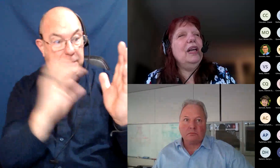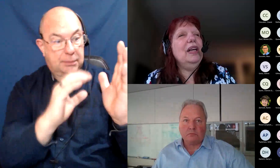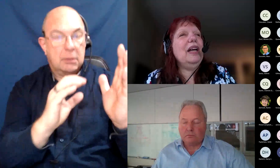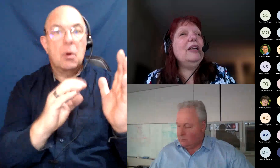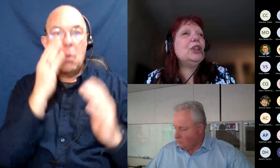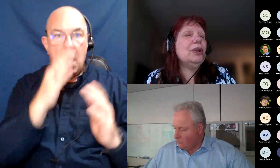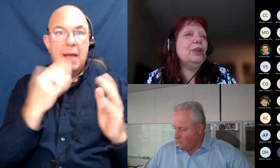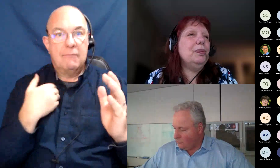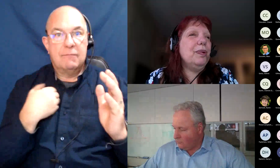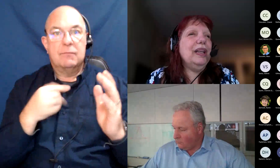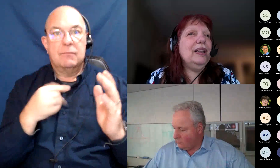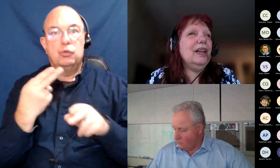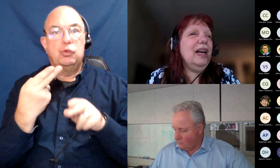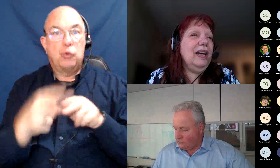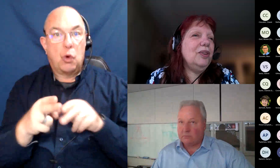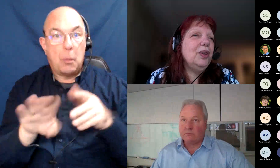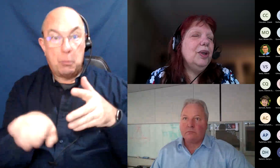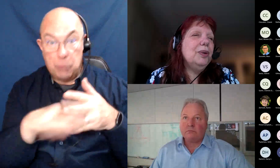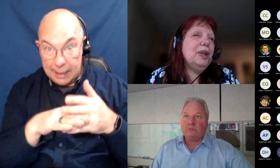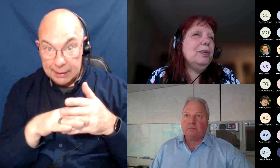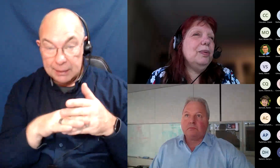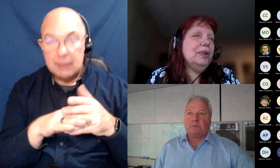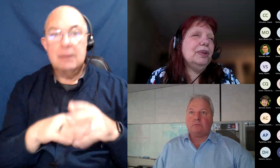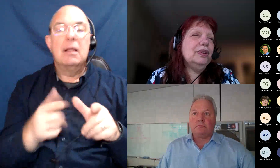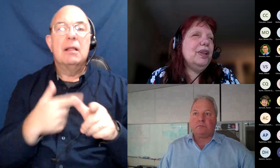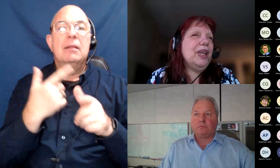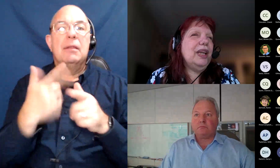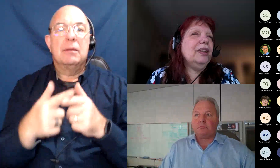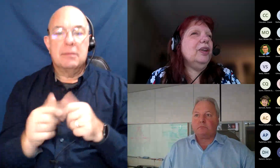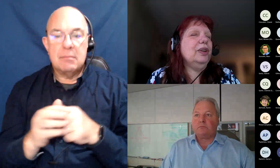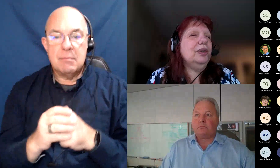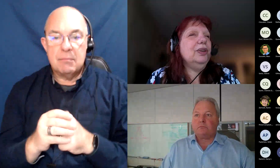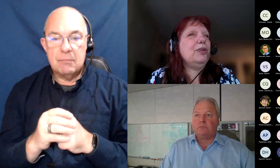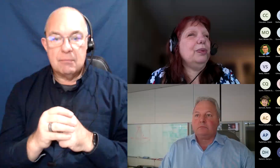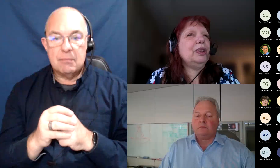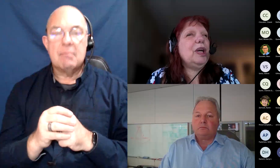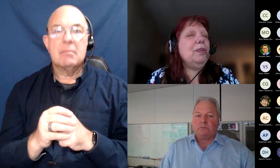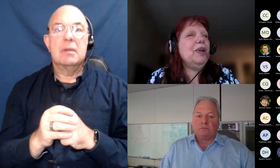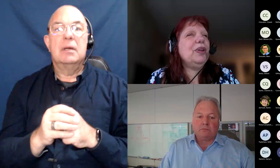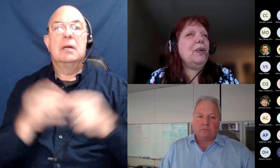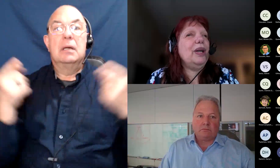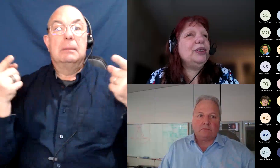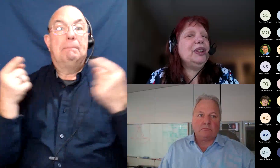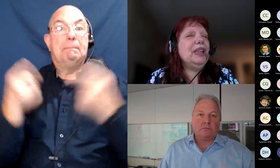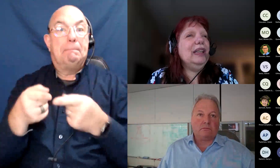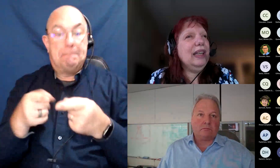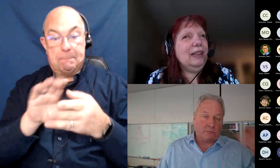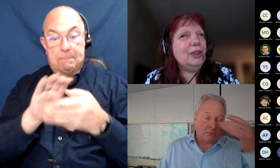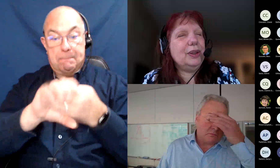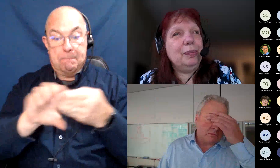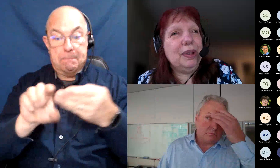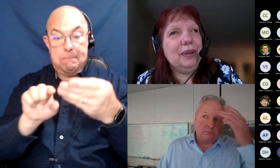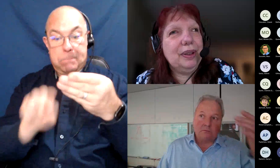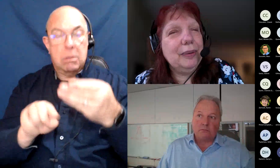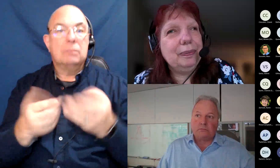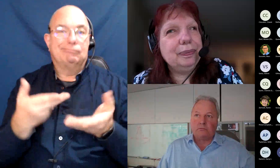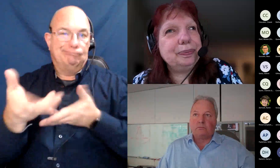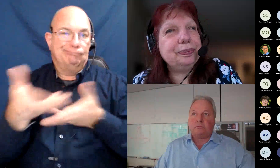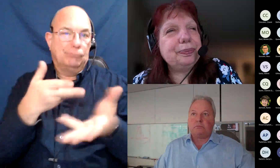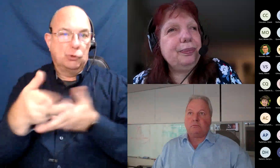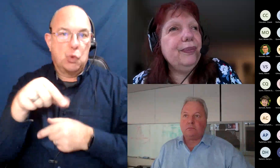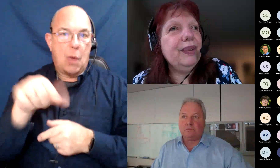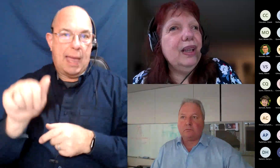have a short break, and we will then conclude this workshop with a question and answer period.